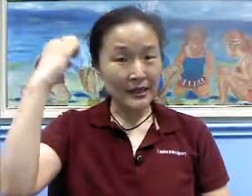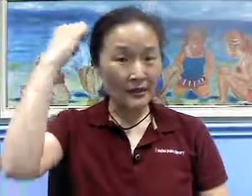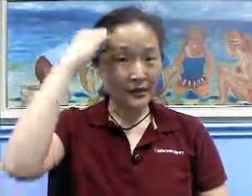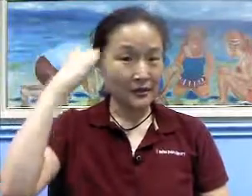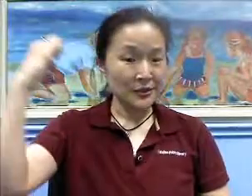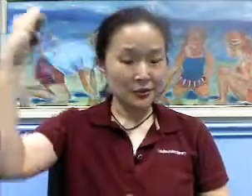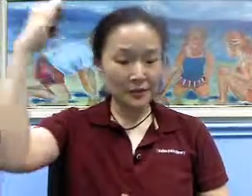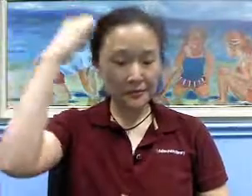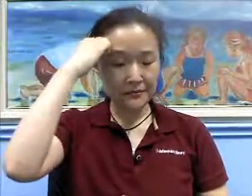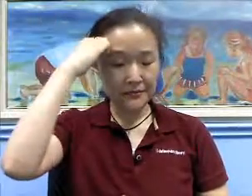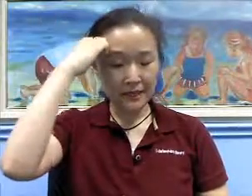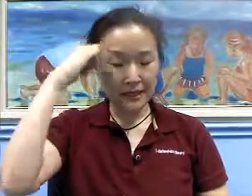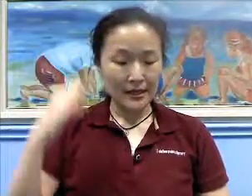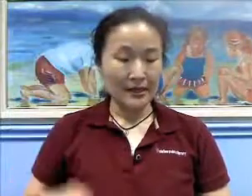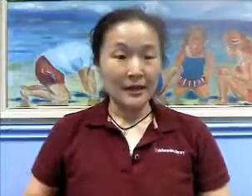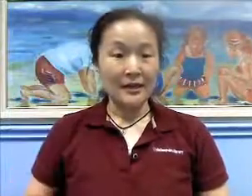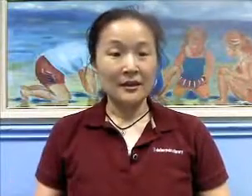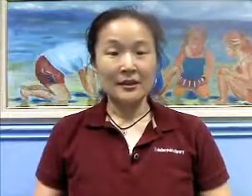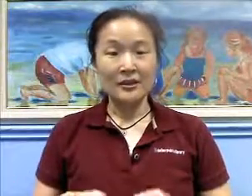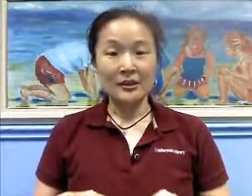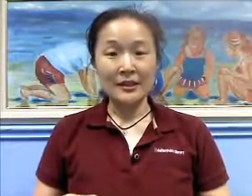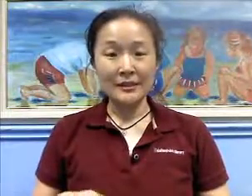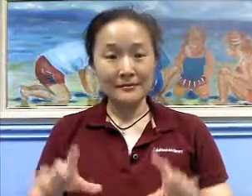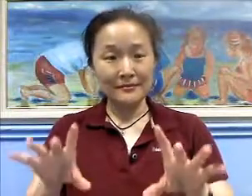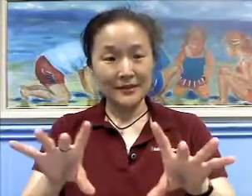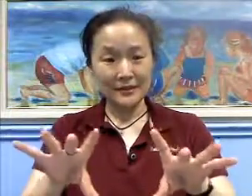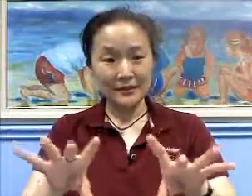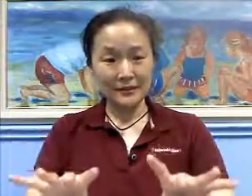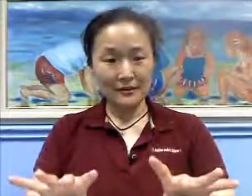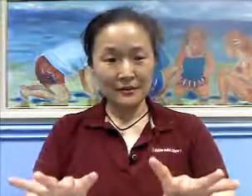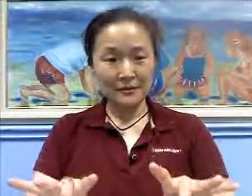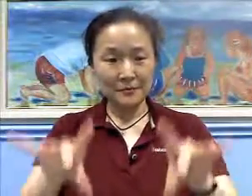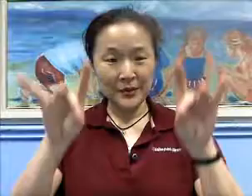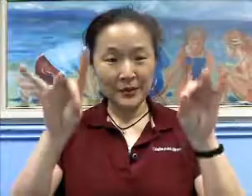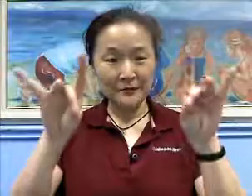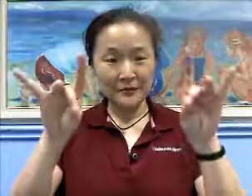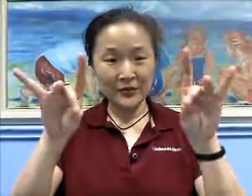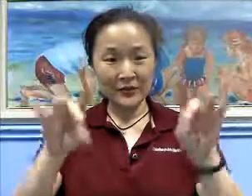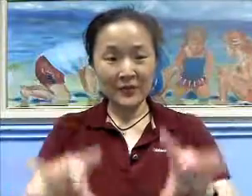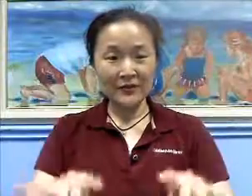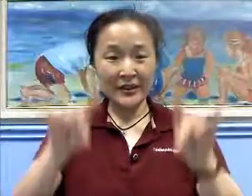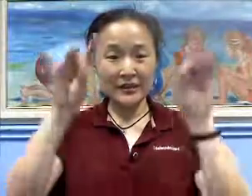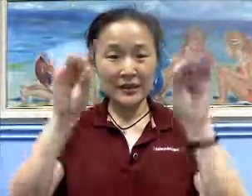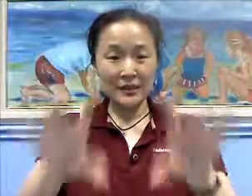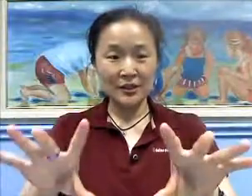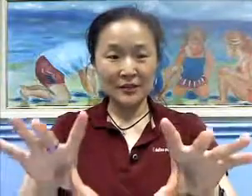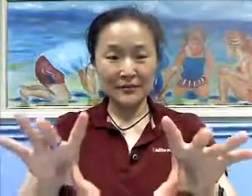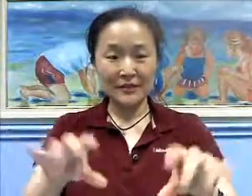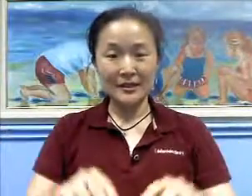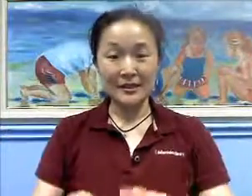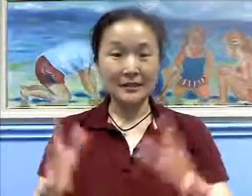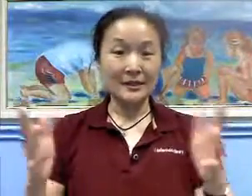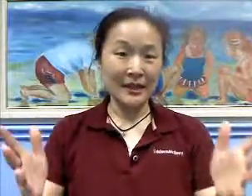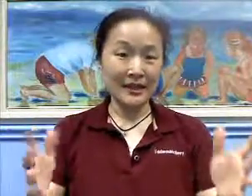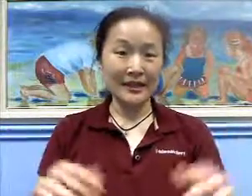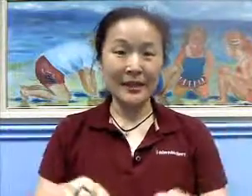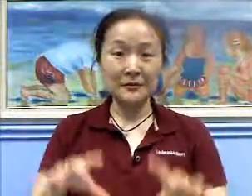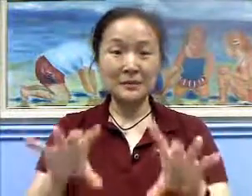head, Europe. And then Australia, you pick up with your middle fingers and jump. So it's like the